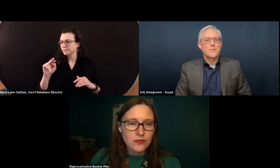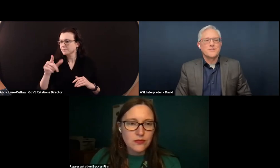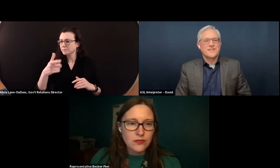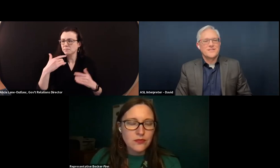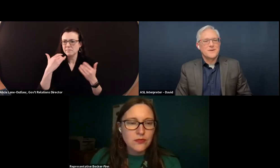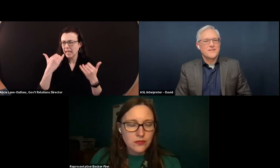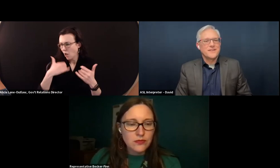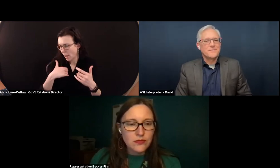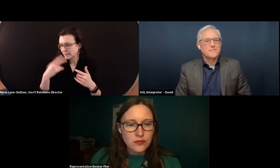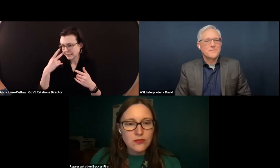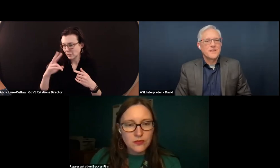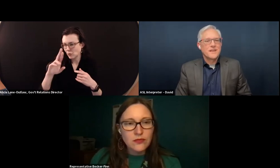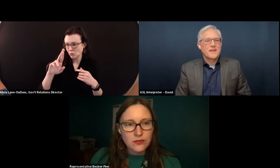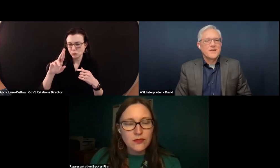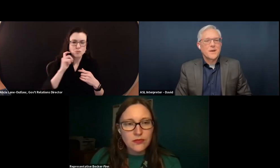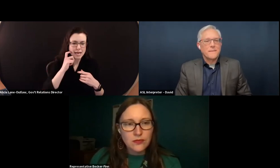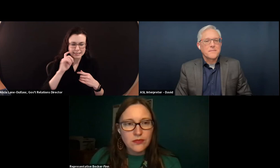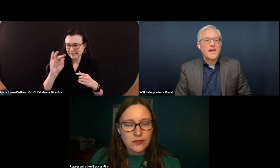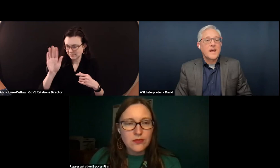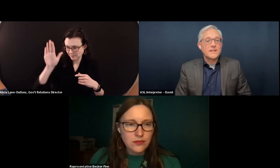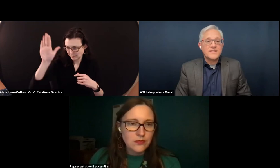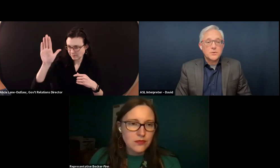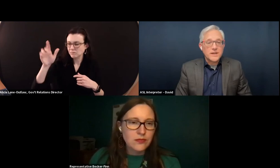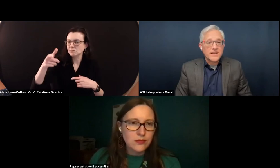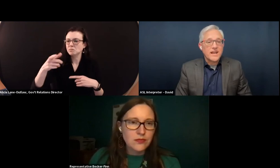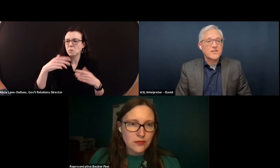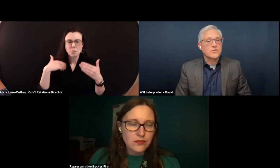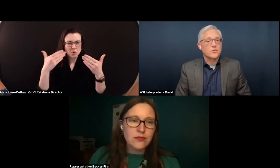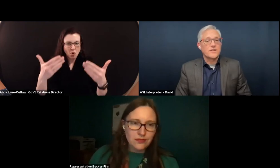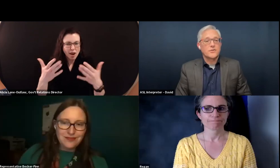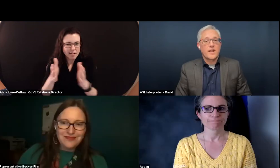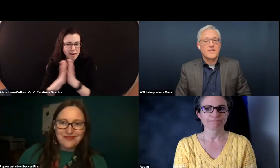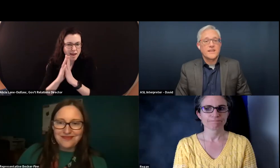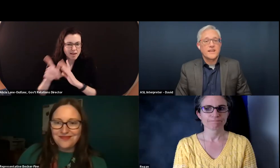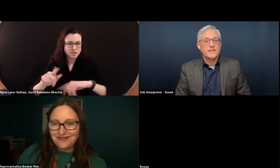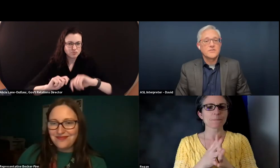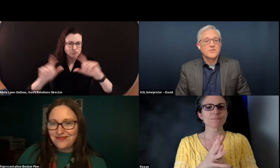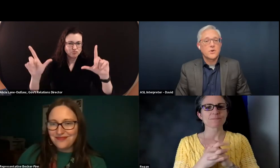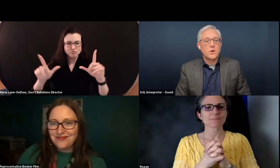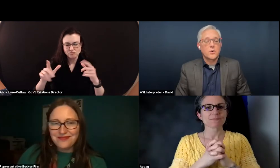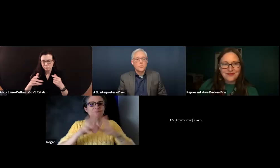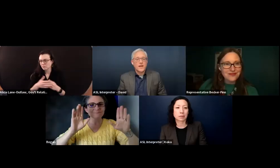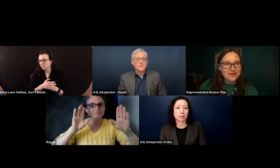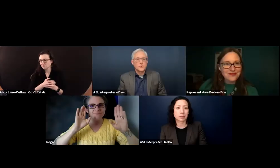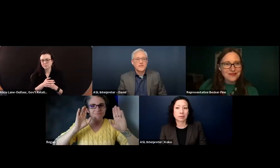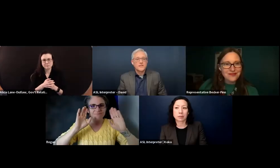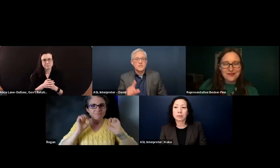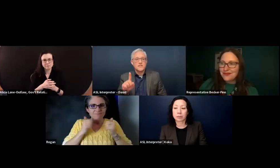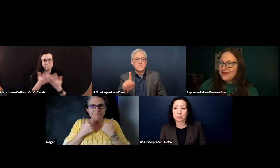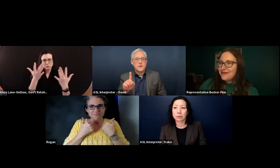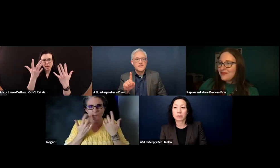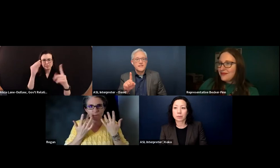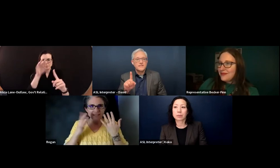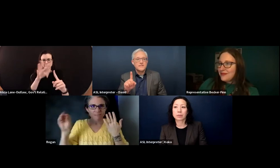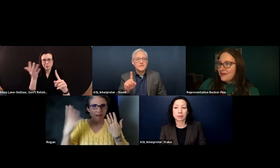Thank you, Representative Becker-Finn. Okay, and now I see Regan has raised her hand again. So we'll ask Regan to